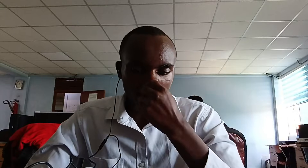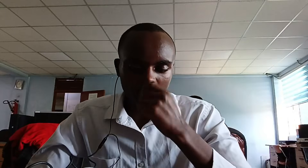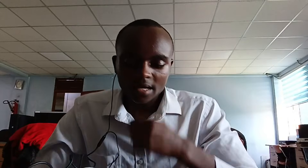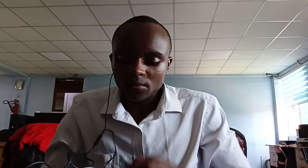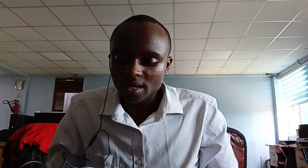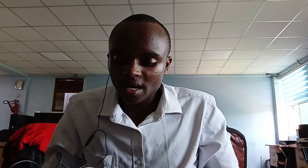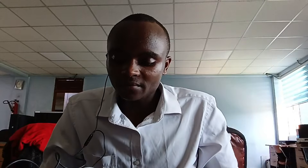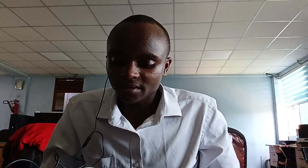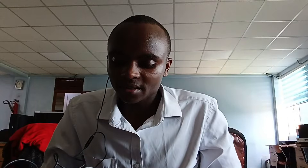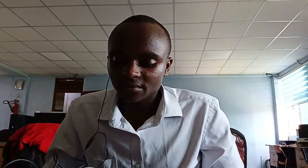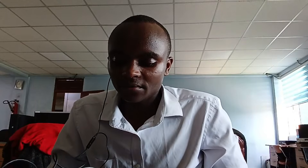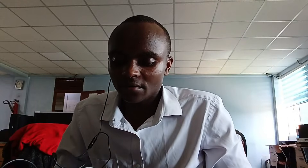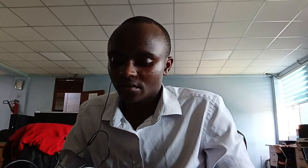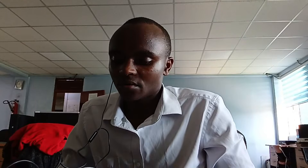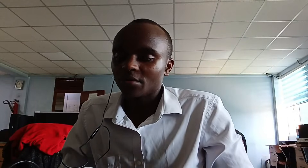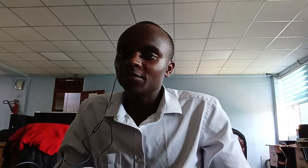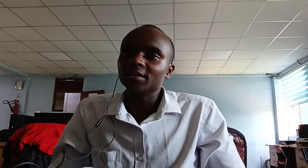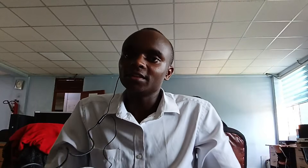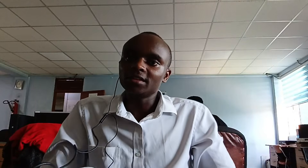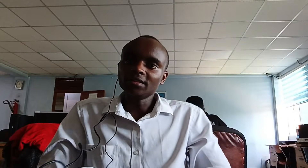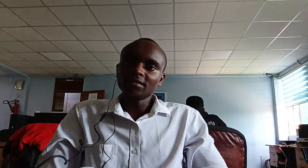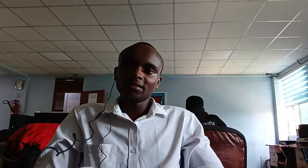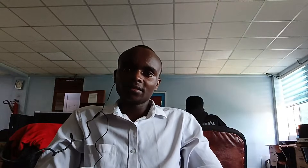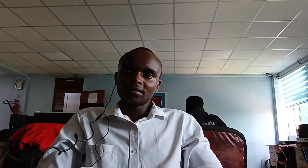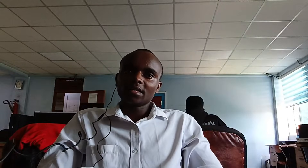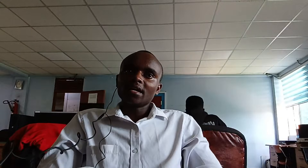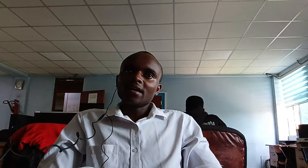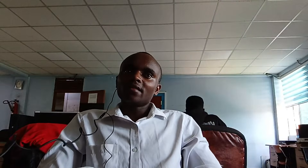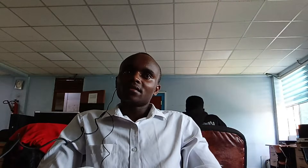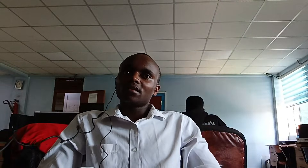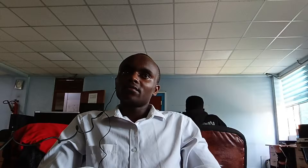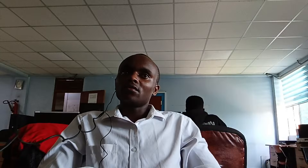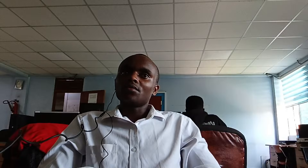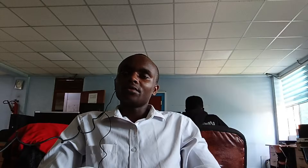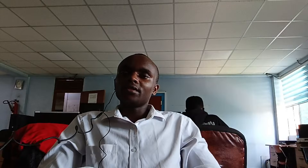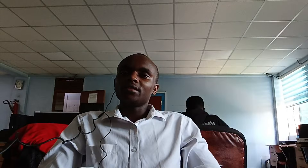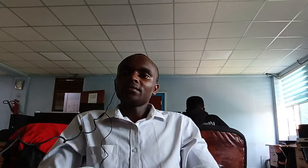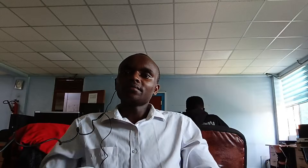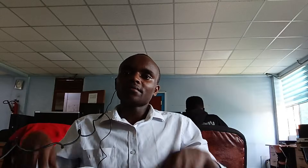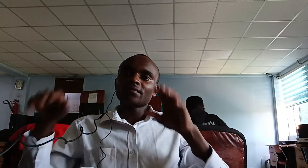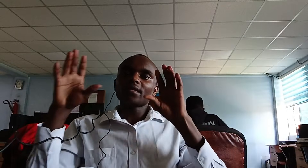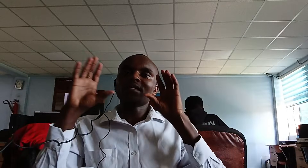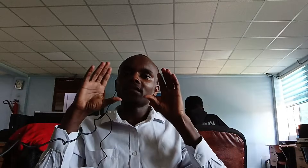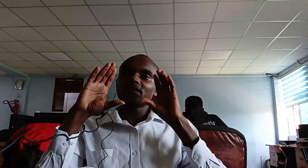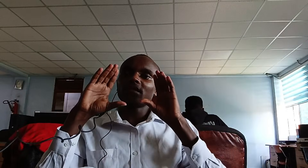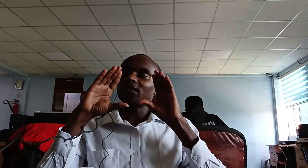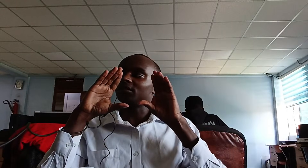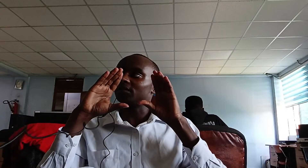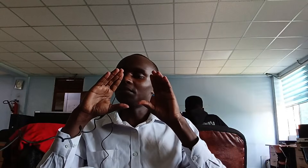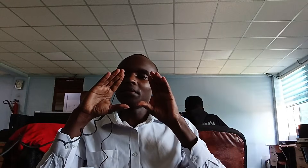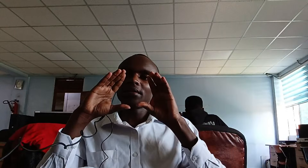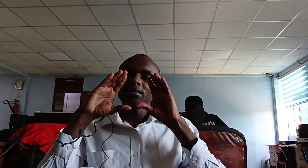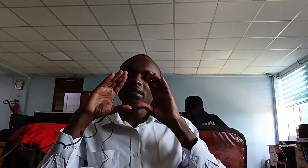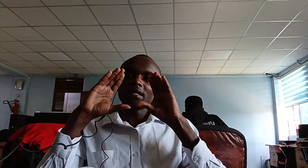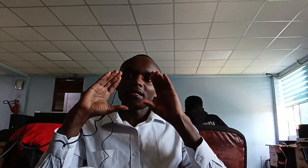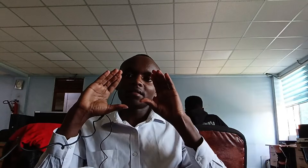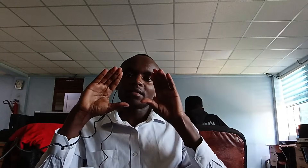Higher, we have the sign for community. The sign for community, si handshake, si